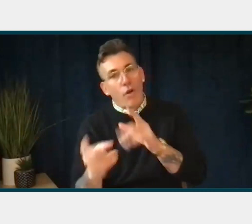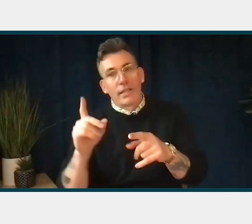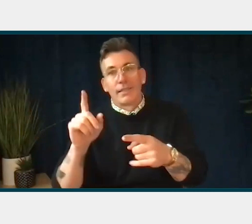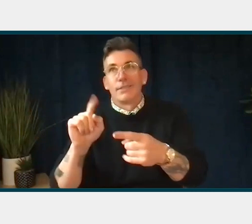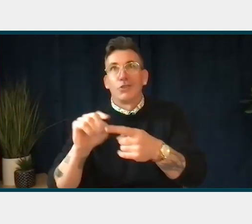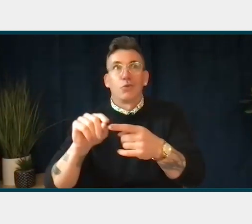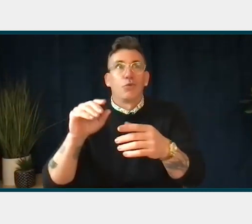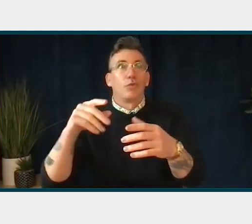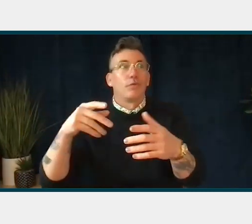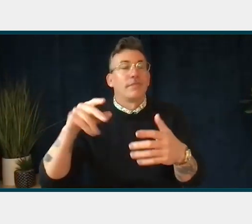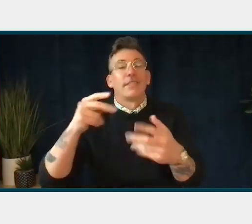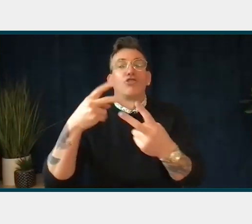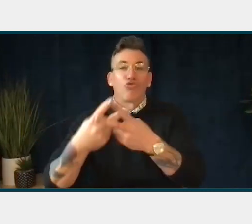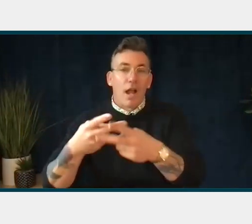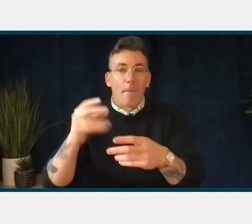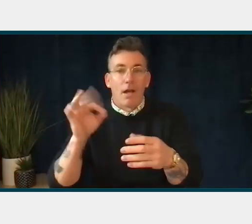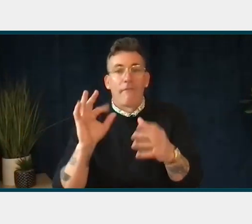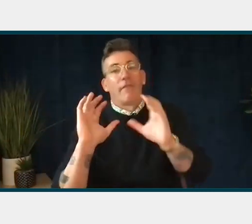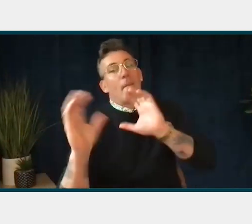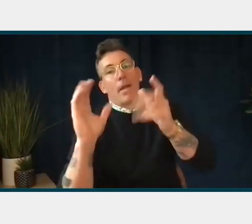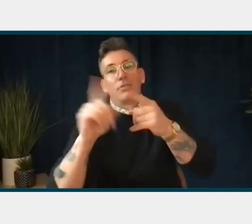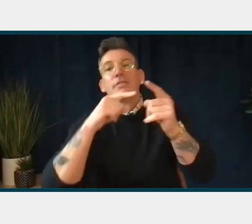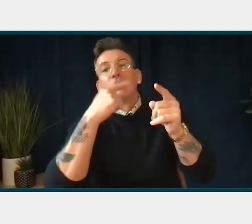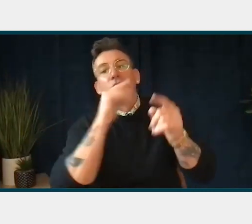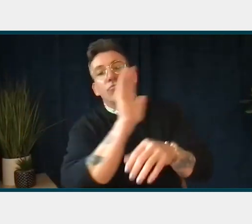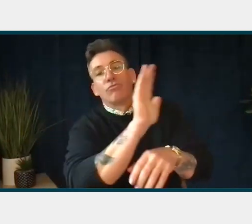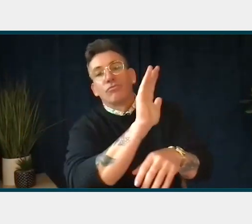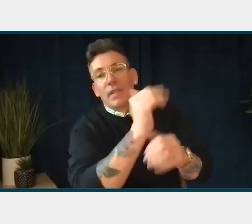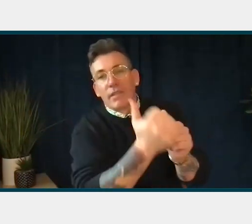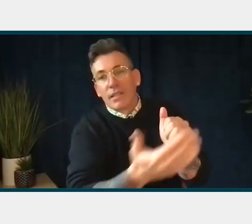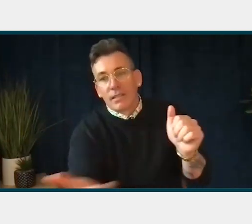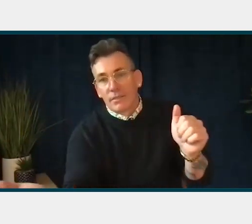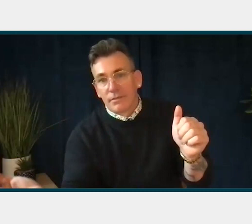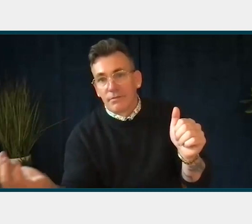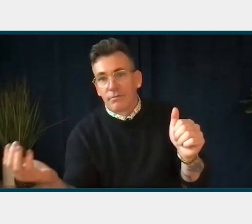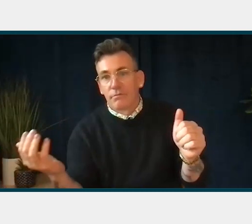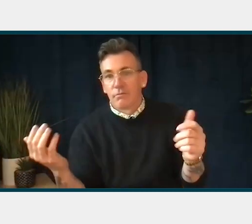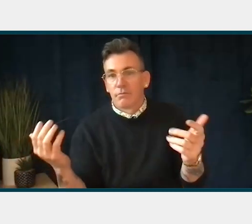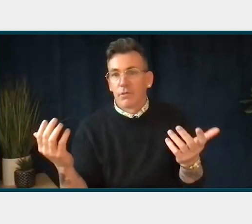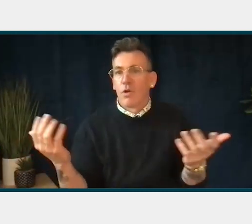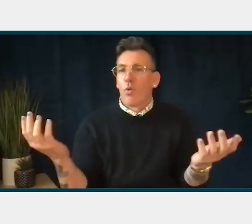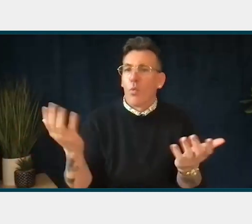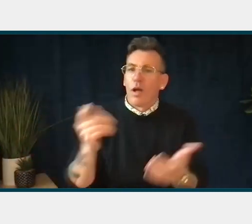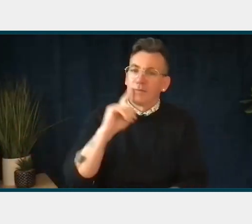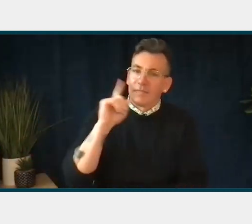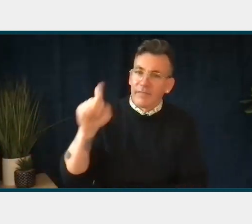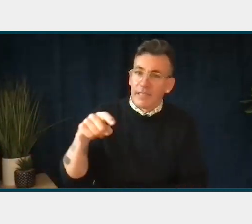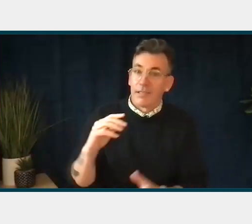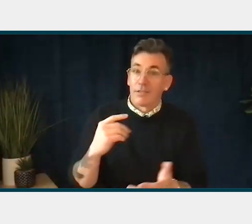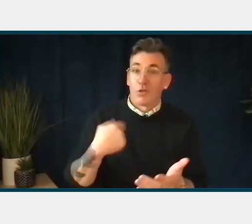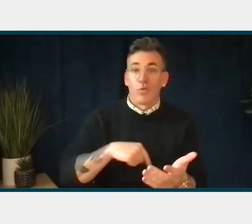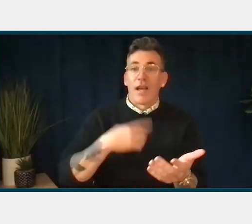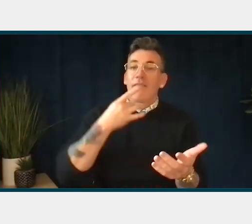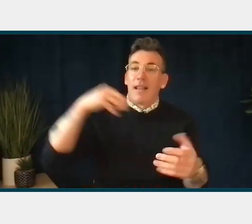authentic without falling into the trap of comparing ourselves to hearing society or